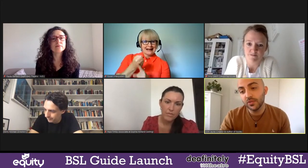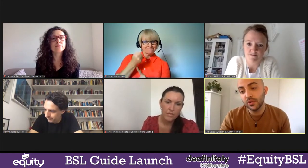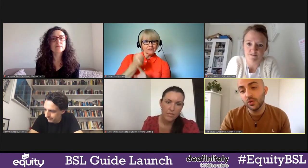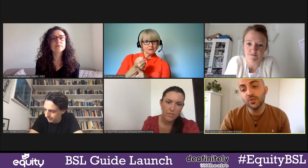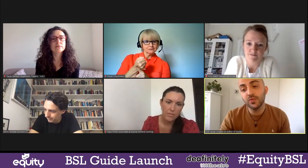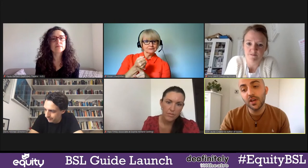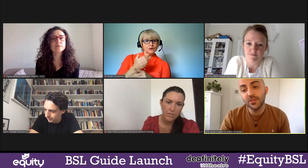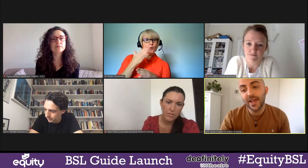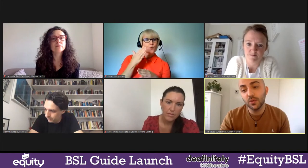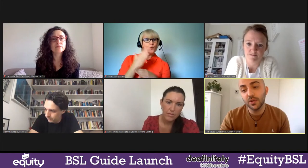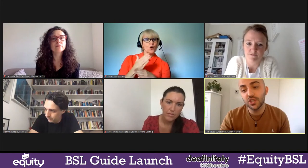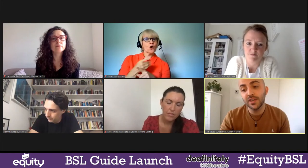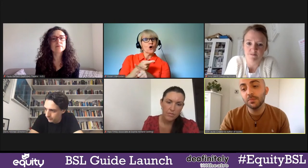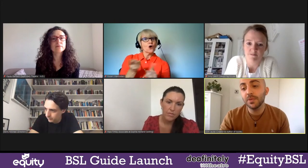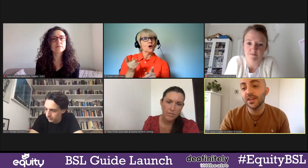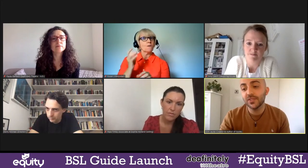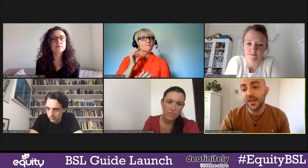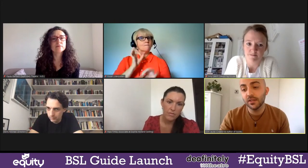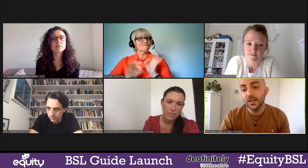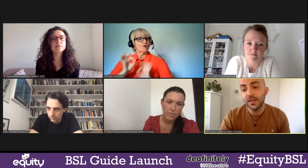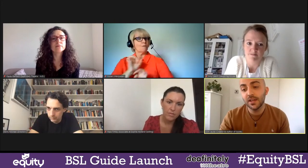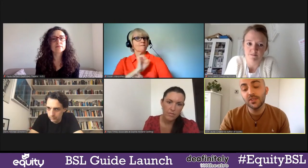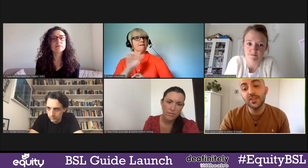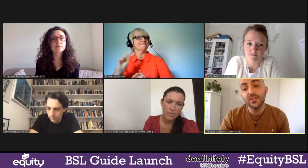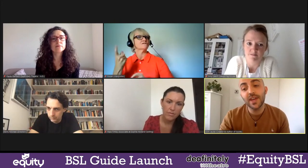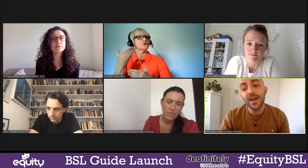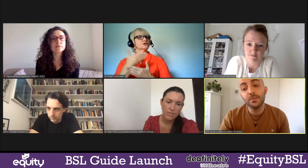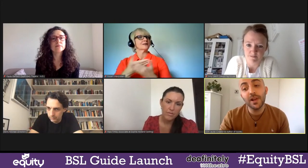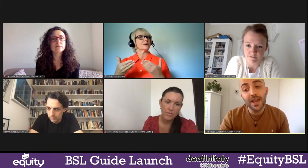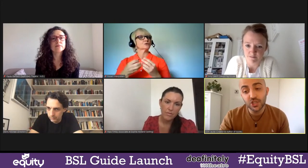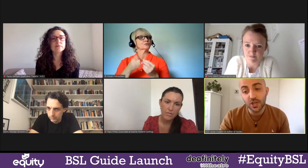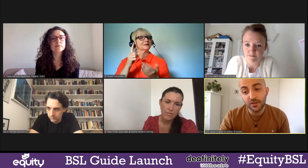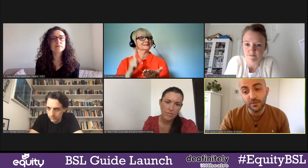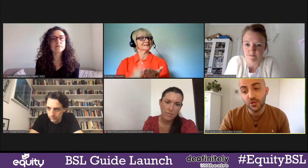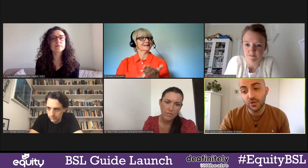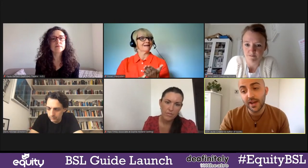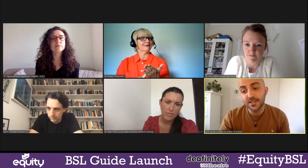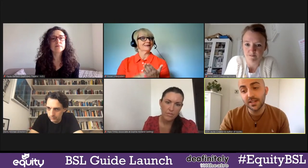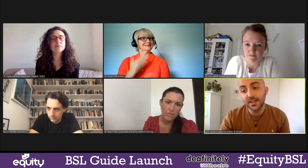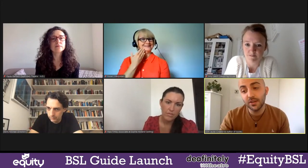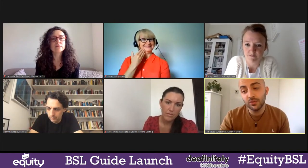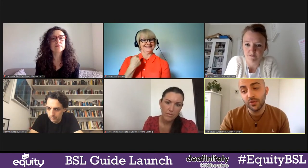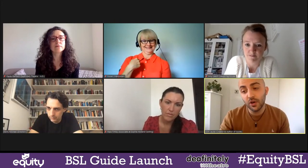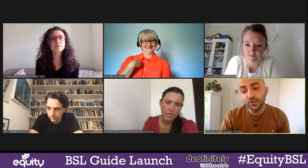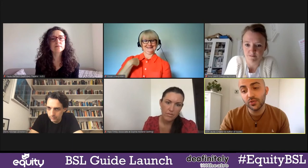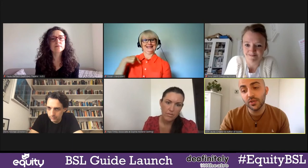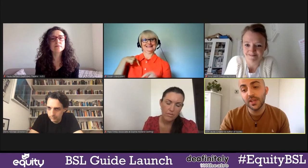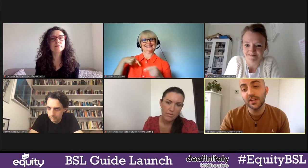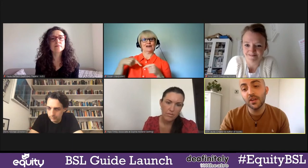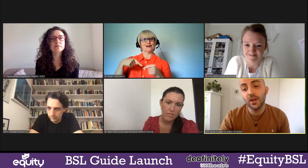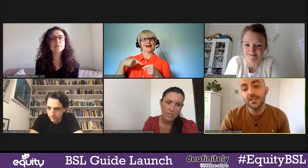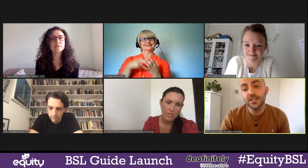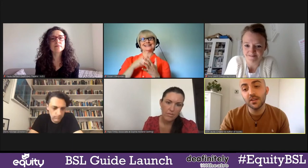whose first language is BSL since I had the pleasure of directing Neil Fox in